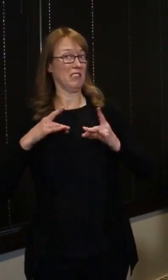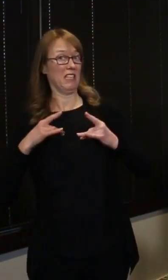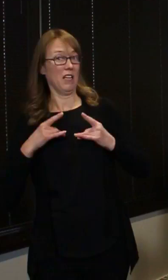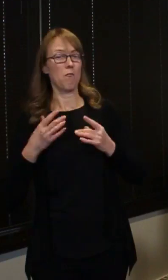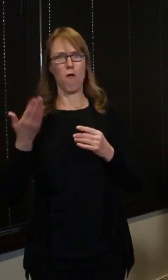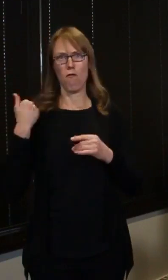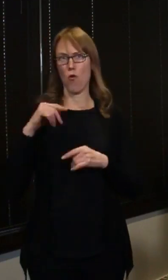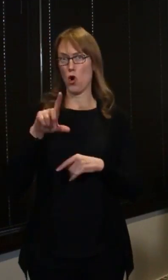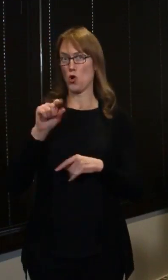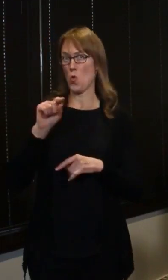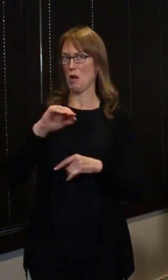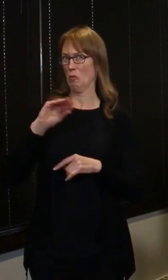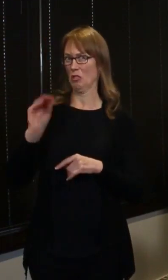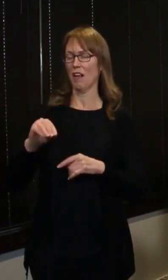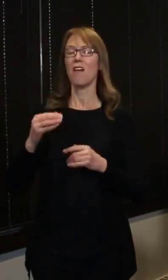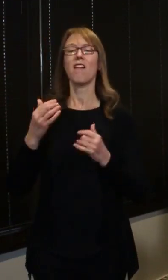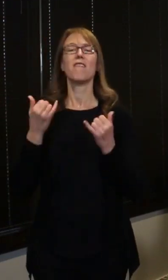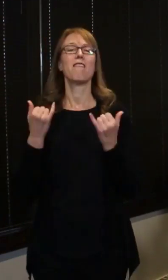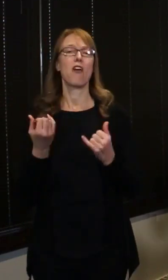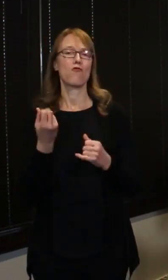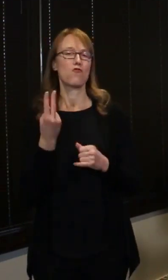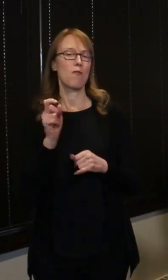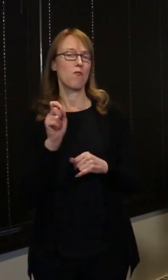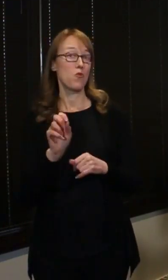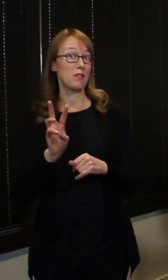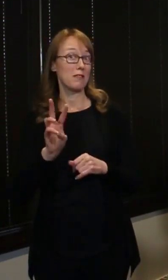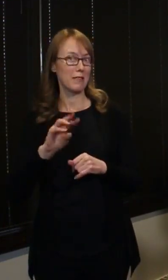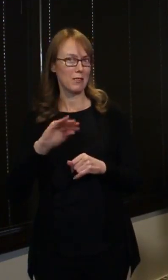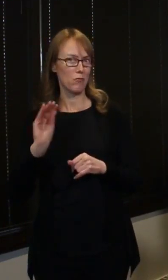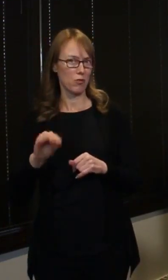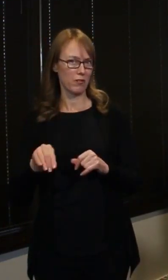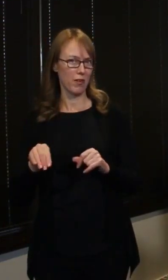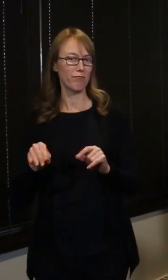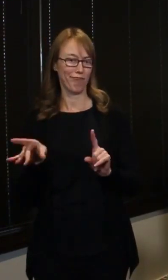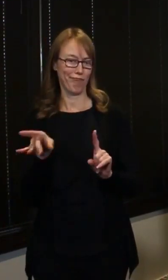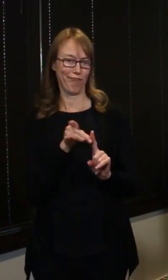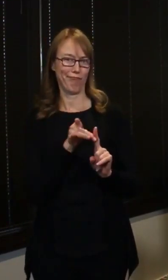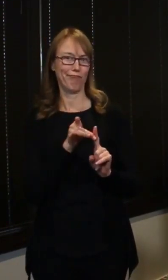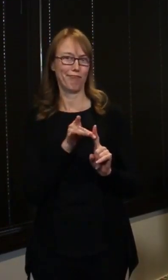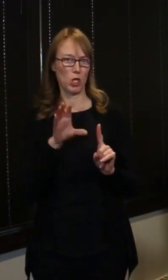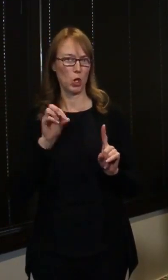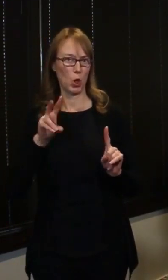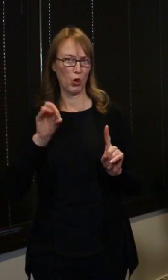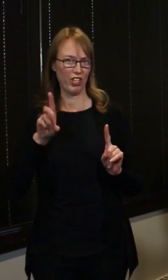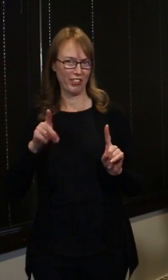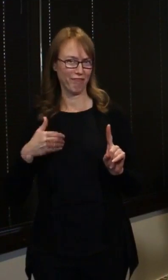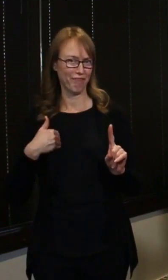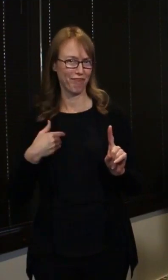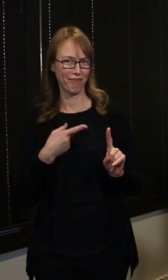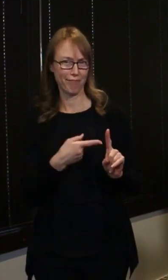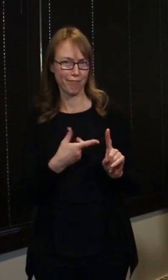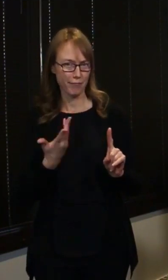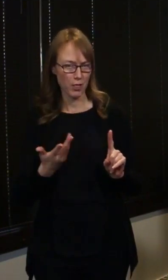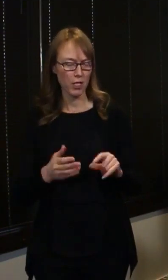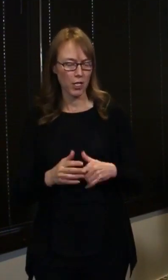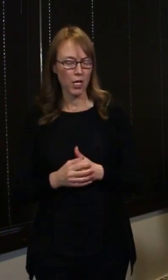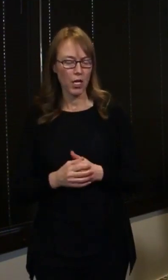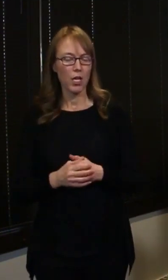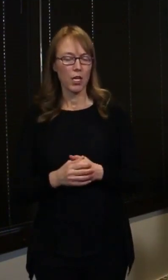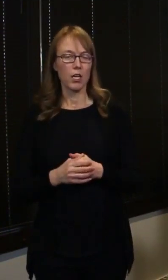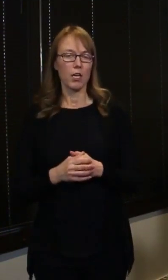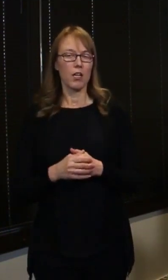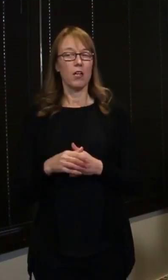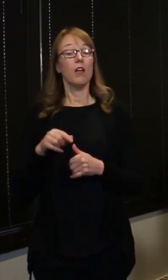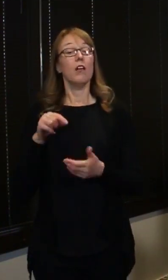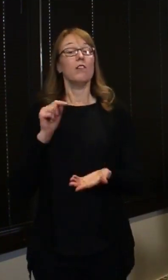down to 12.6. And again, this is reflective of the healthcare systems data, so it doesn't include the public health data or